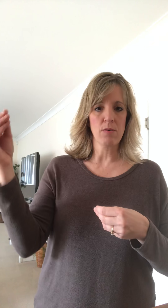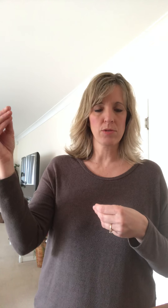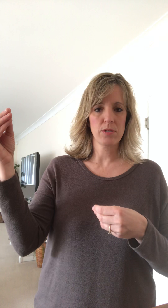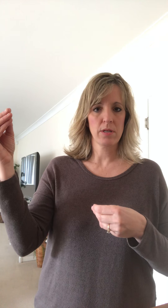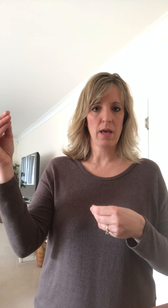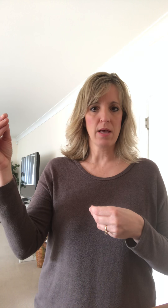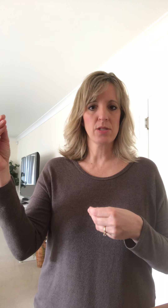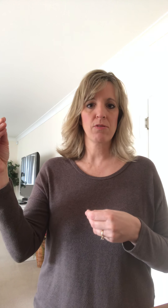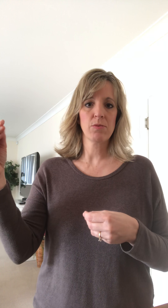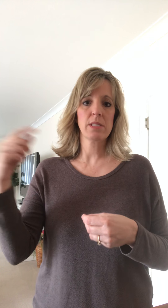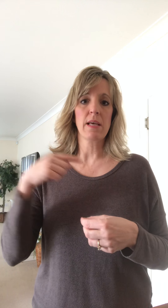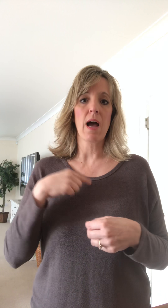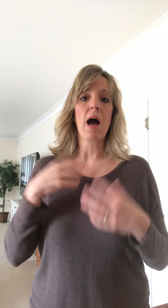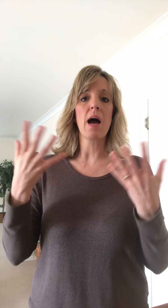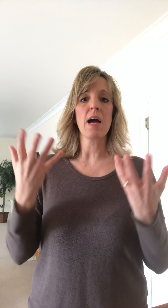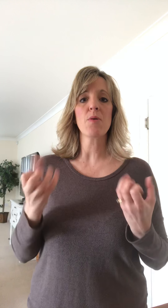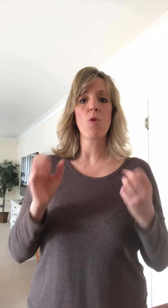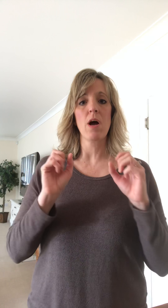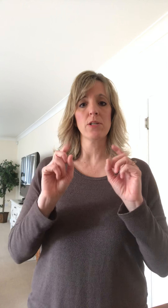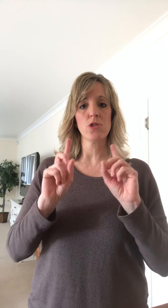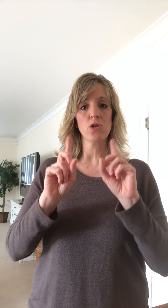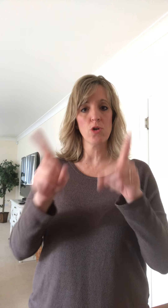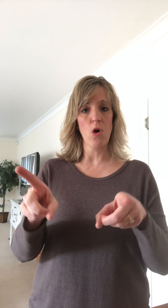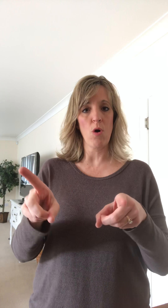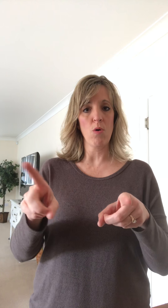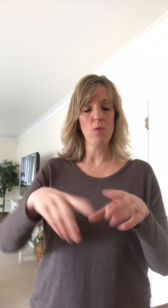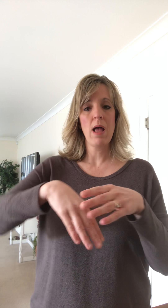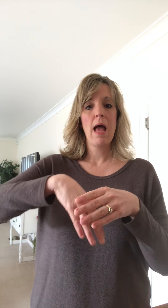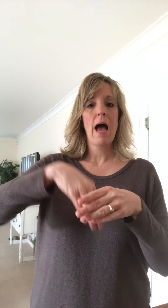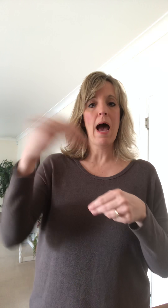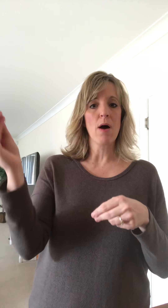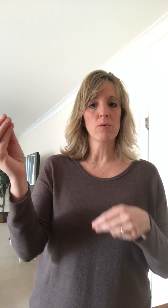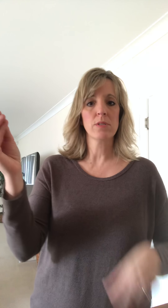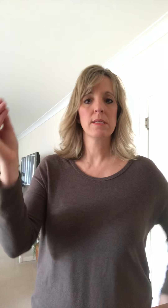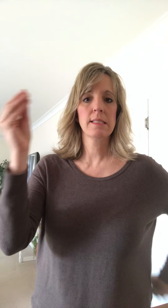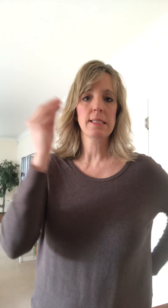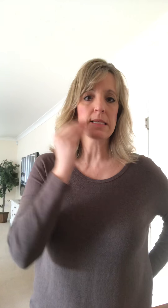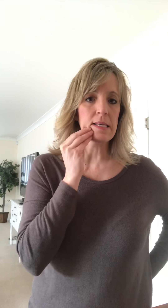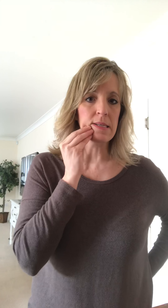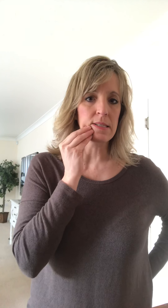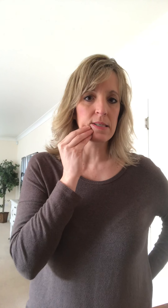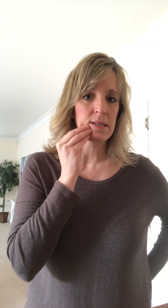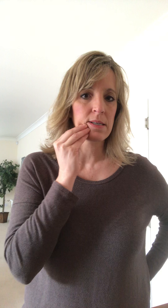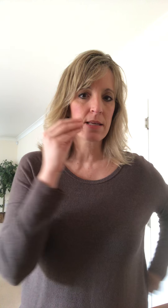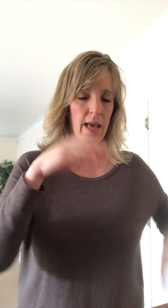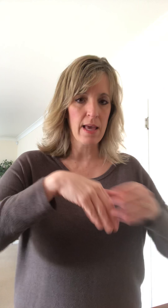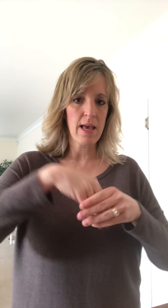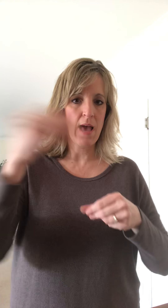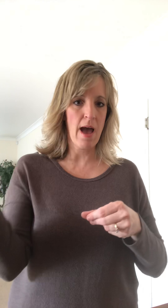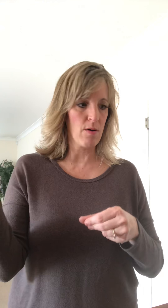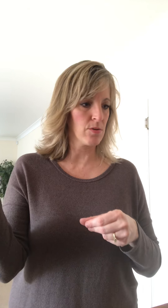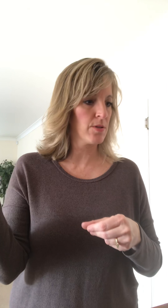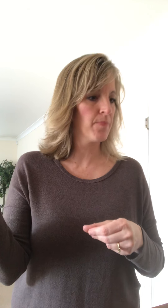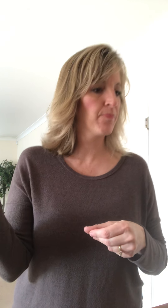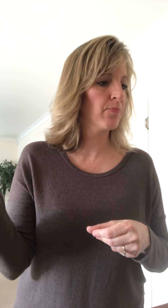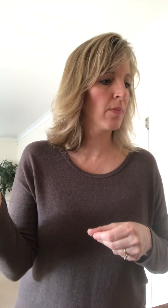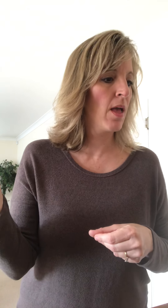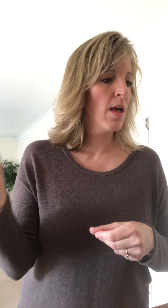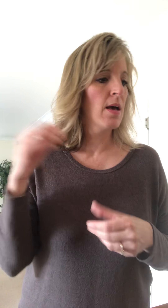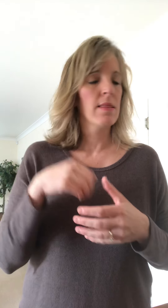Out. Okay. So if you want to say, I want to go out to eat. Okay. Out. The